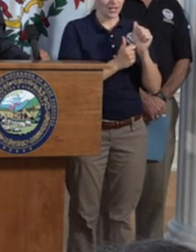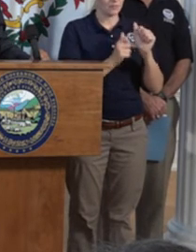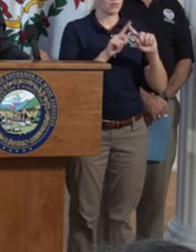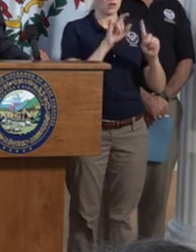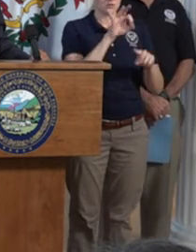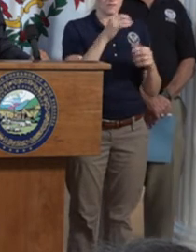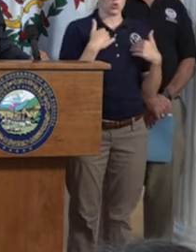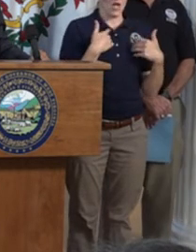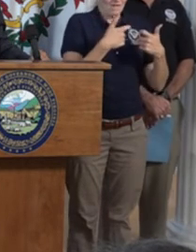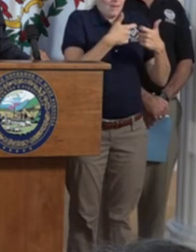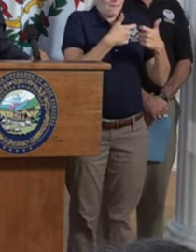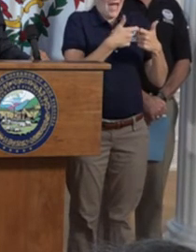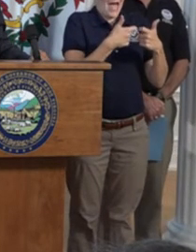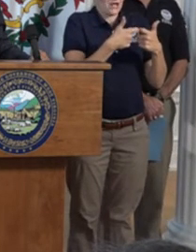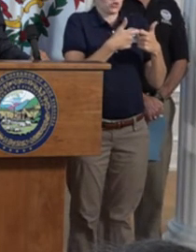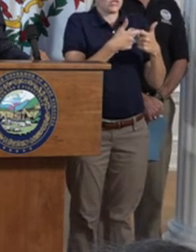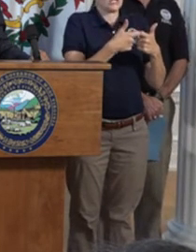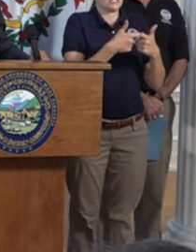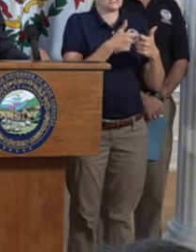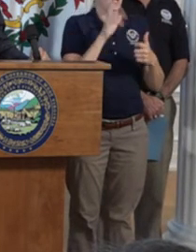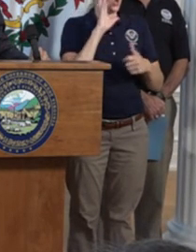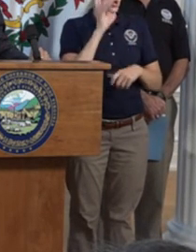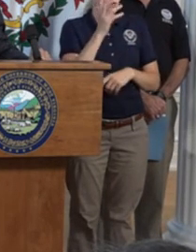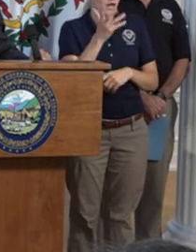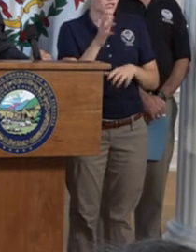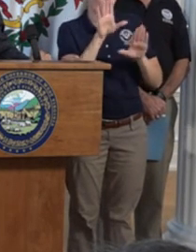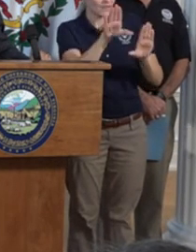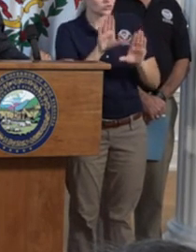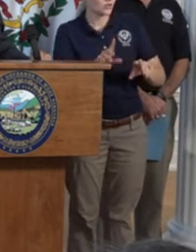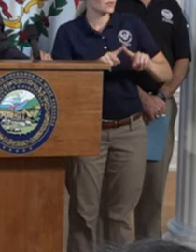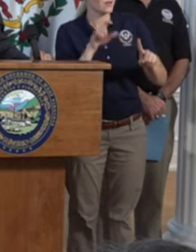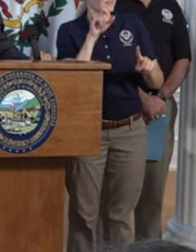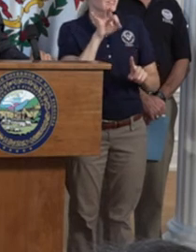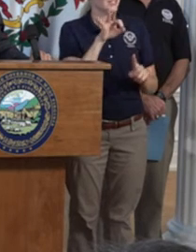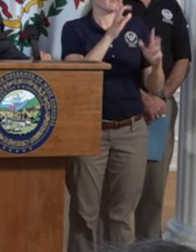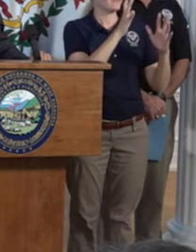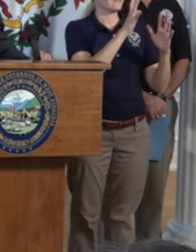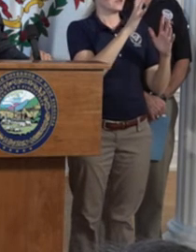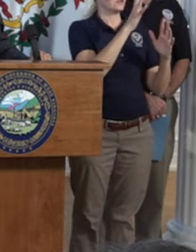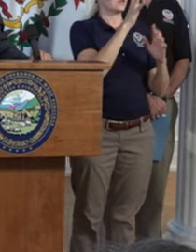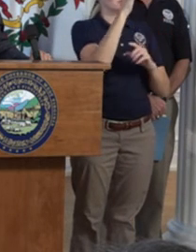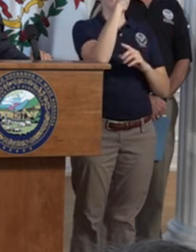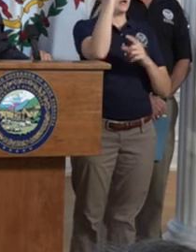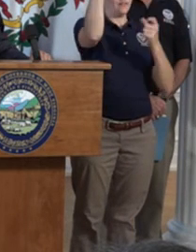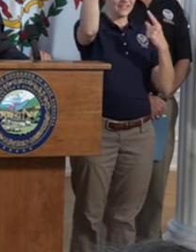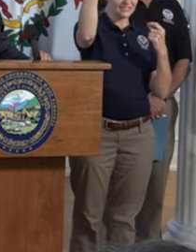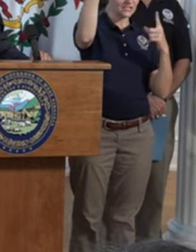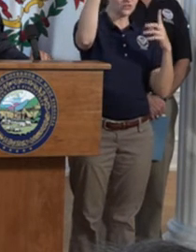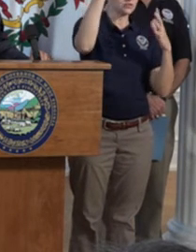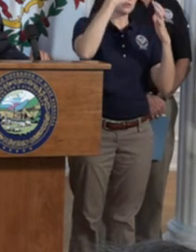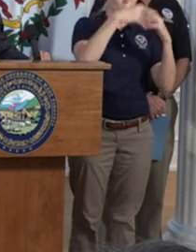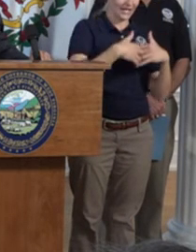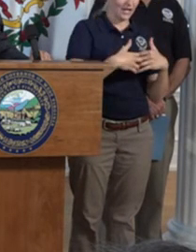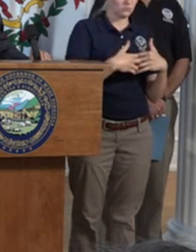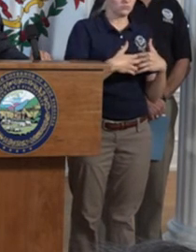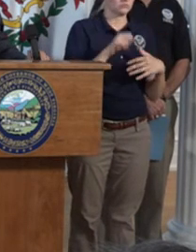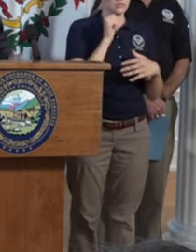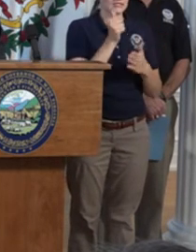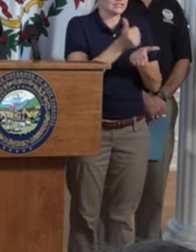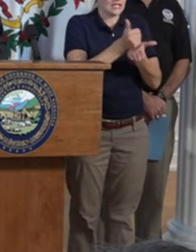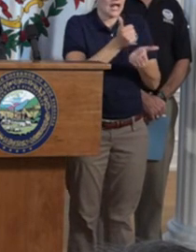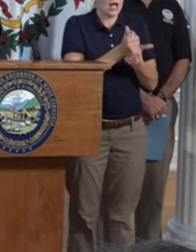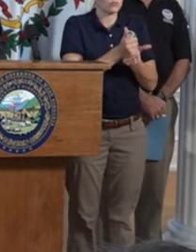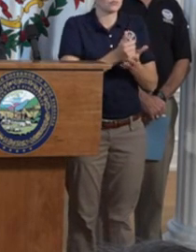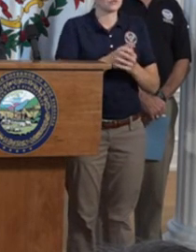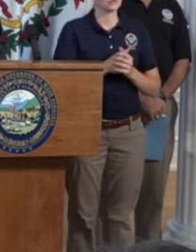battery-powered radio, but if there's no signal coming, that doesn't help you get prepared. So anyhow, we did learn that from the derecho, and